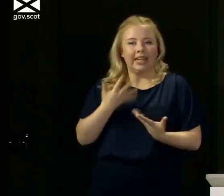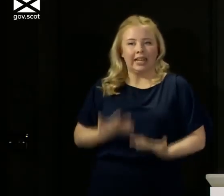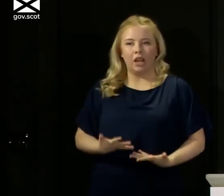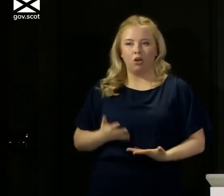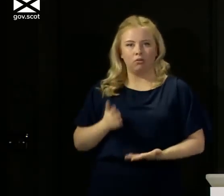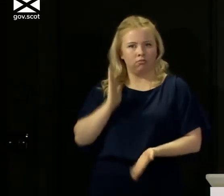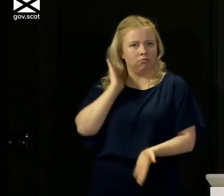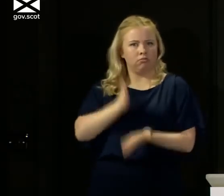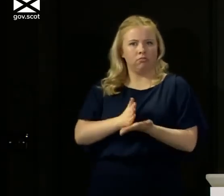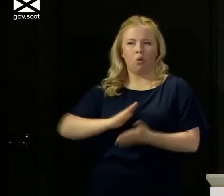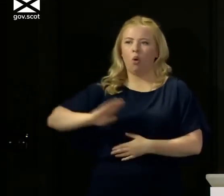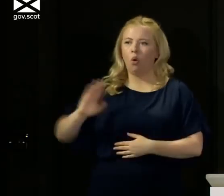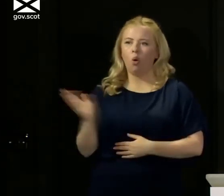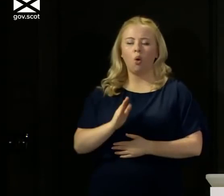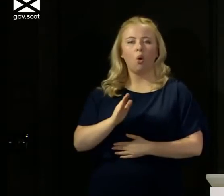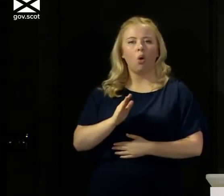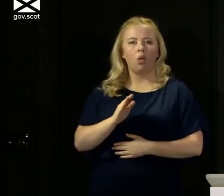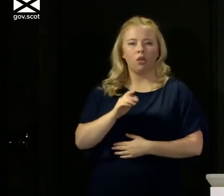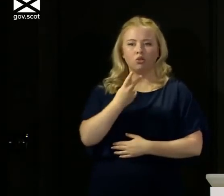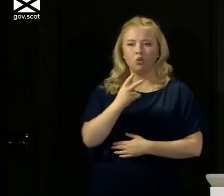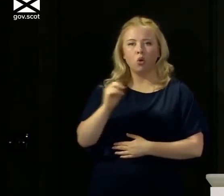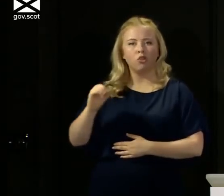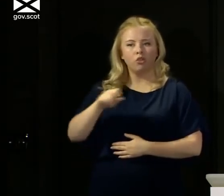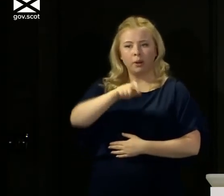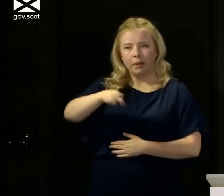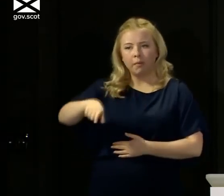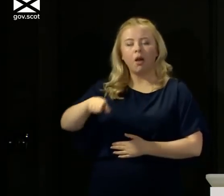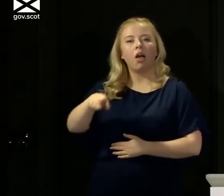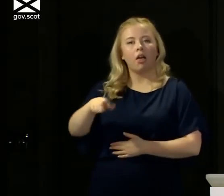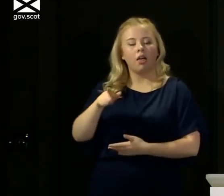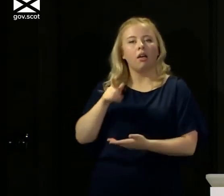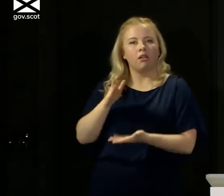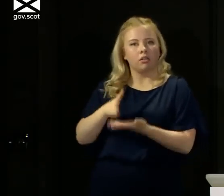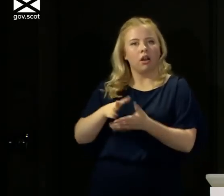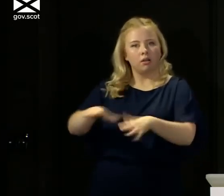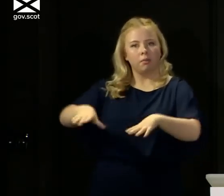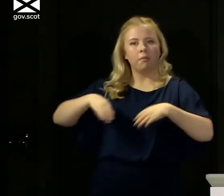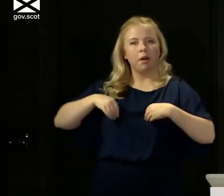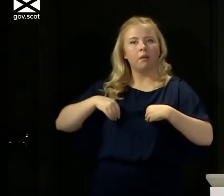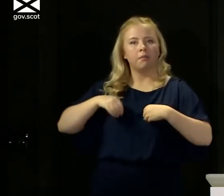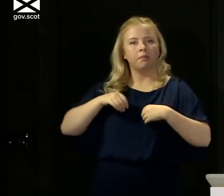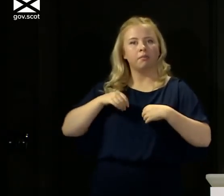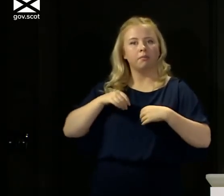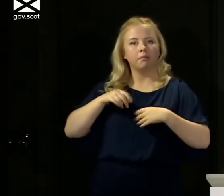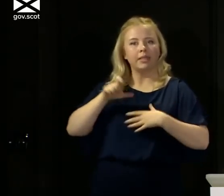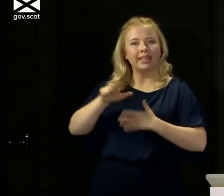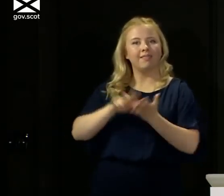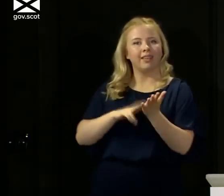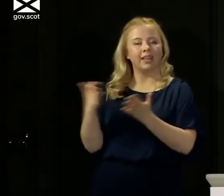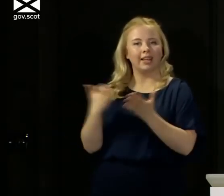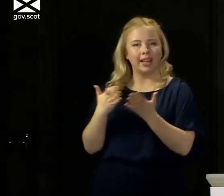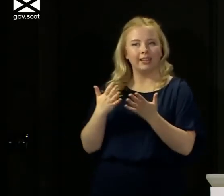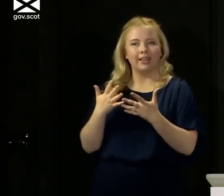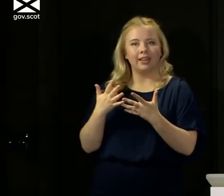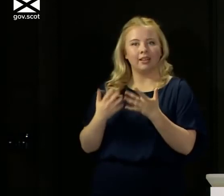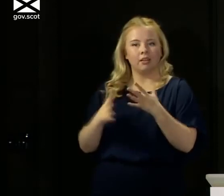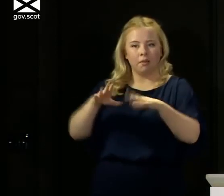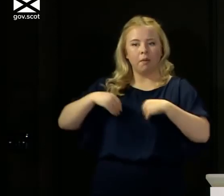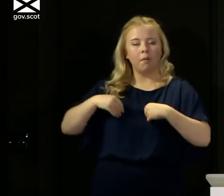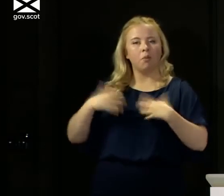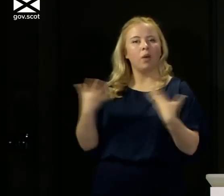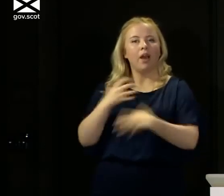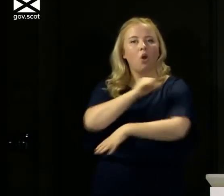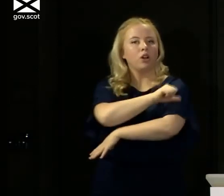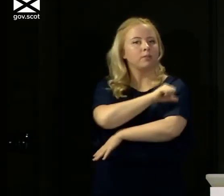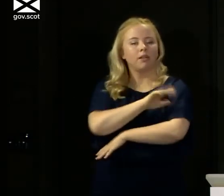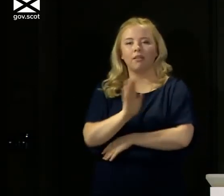certain that all of these cases of the virus were cases where the infection was contracted in hospital. We